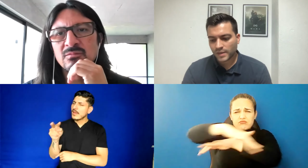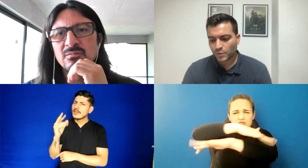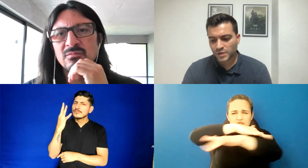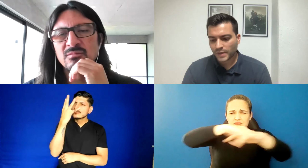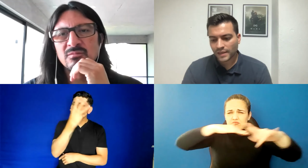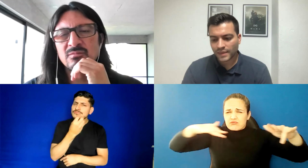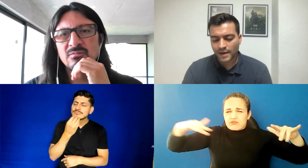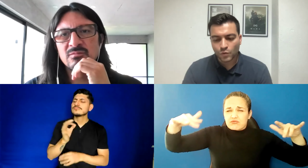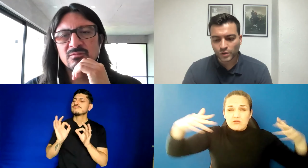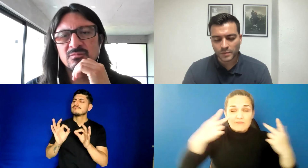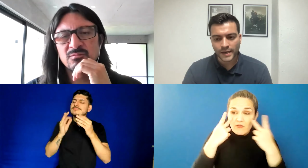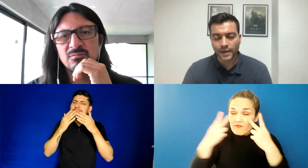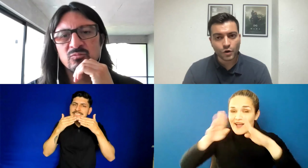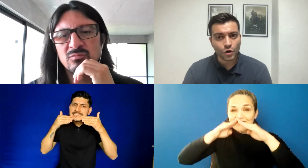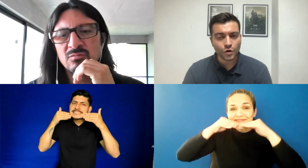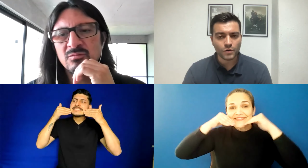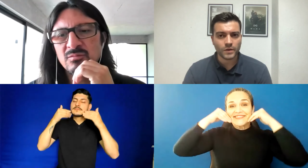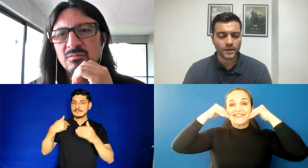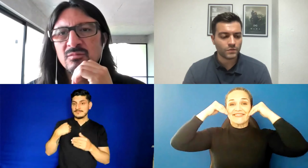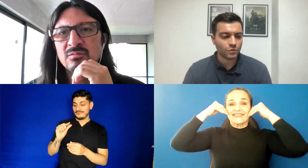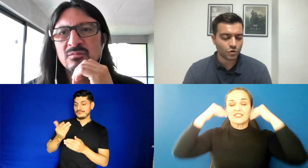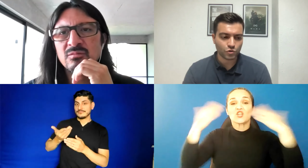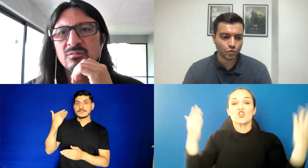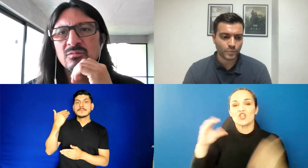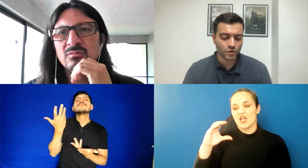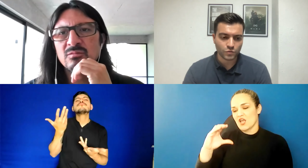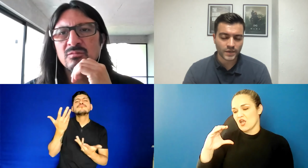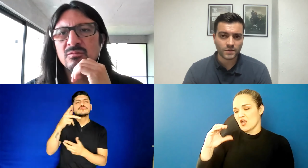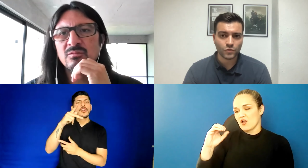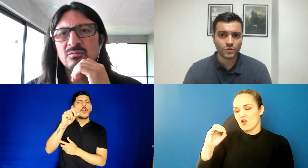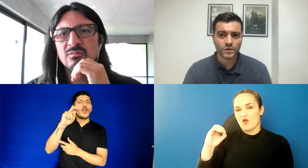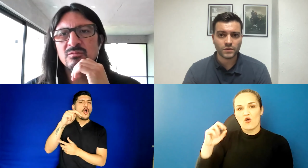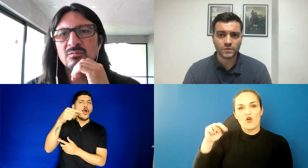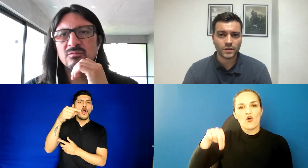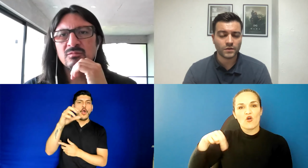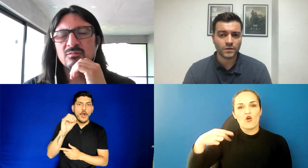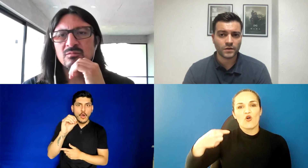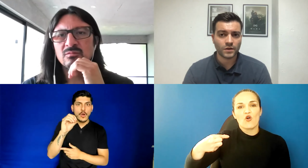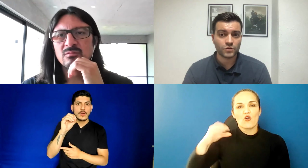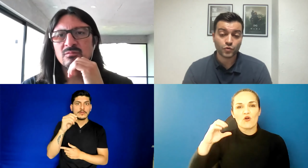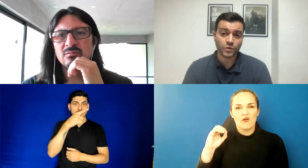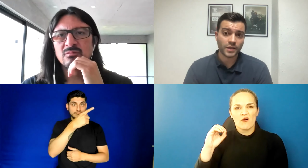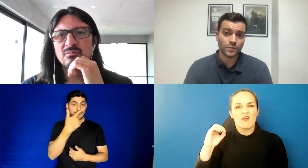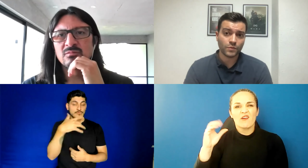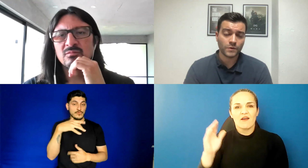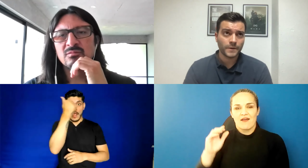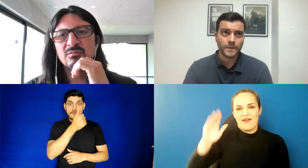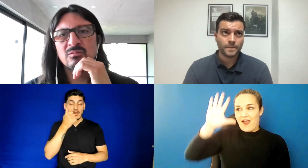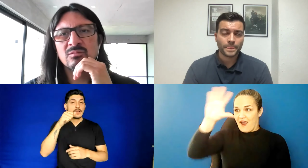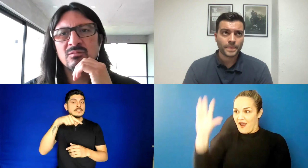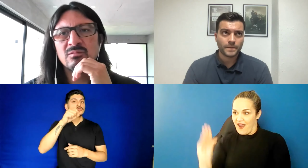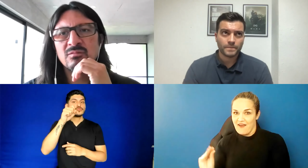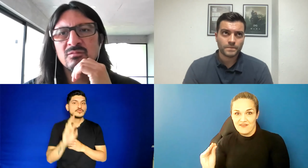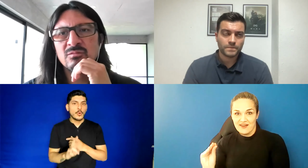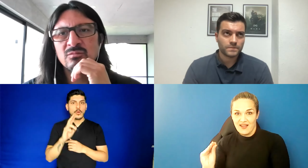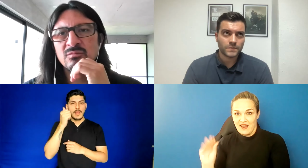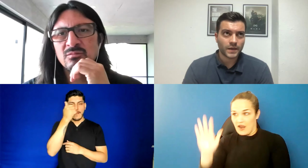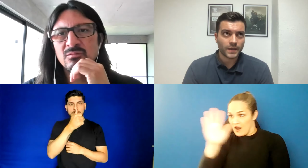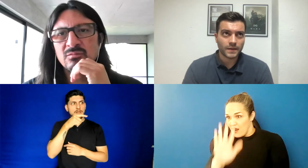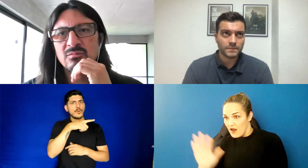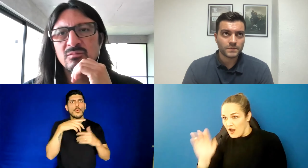most beautiful smiles, and I can tell you this firsthand. In the Congo, one of the most